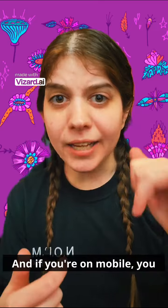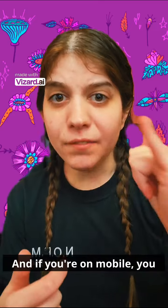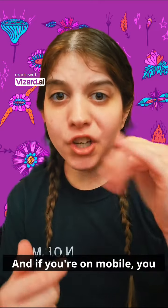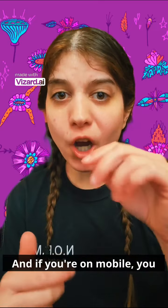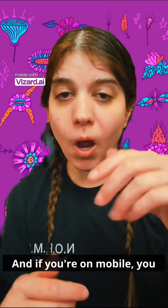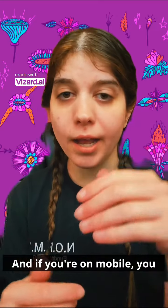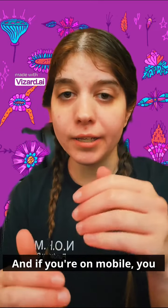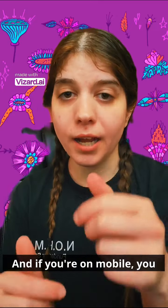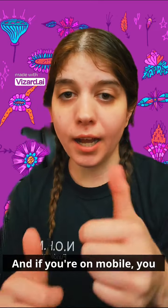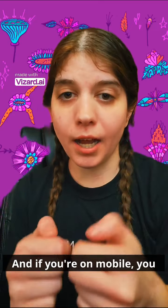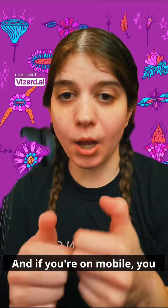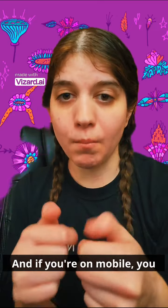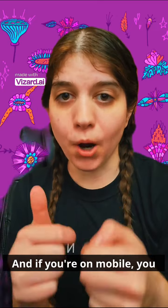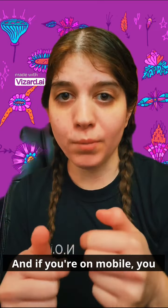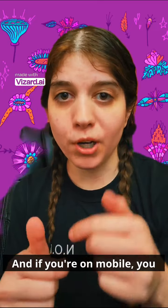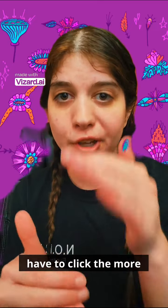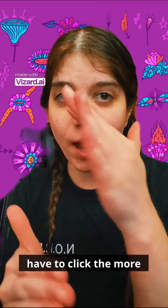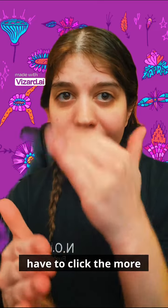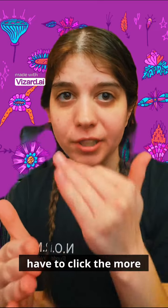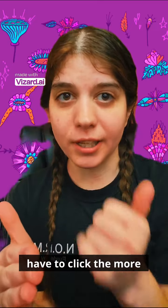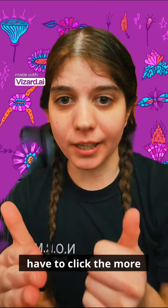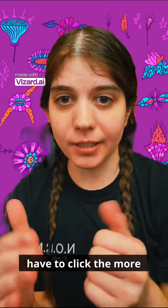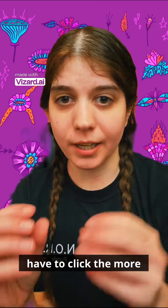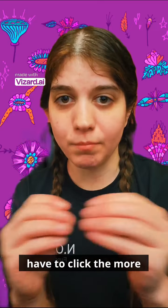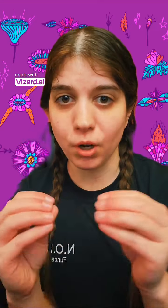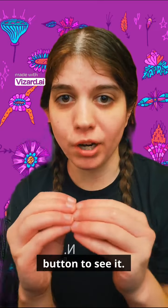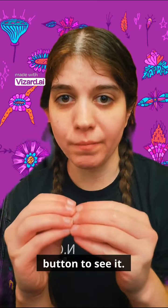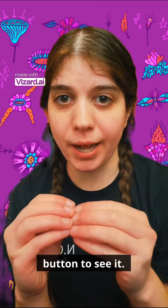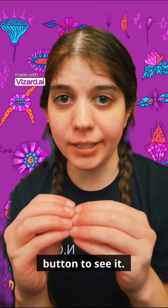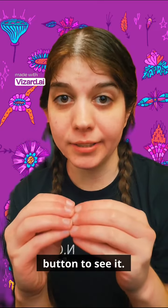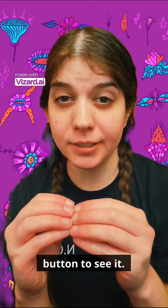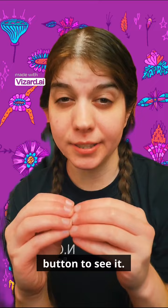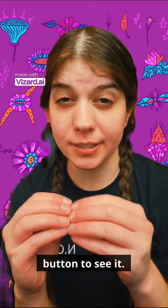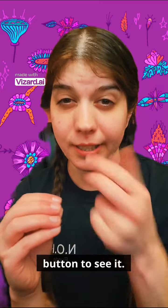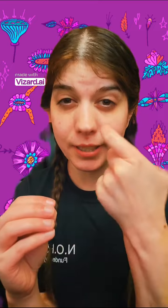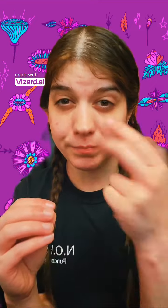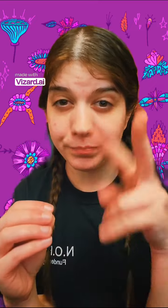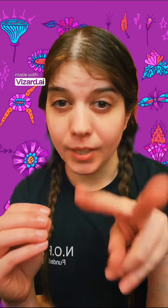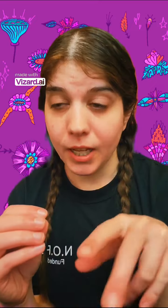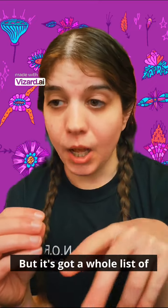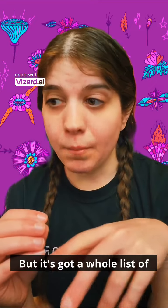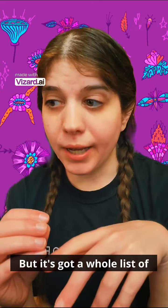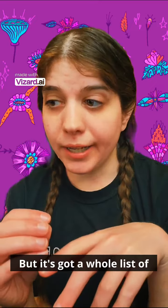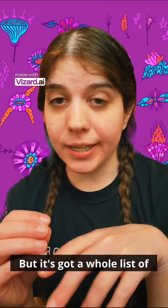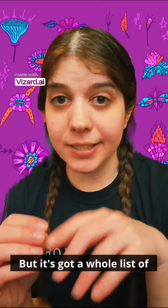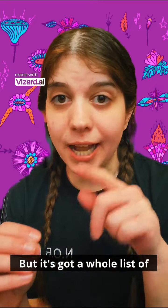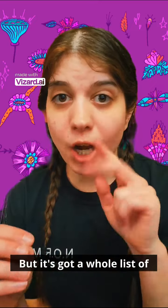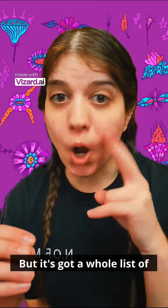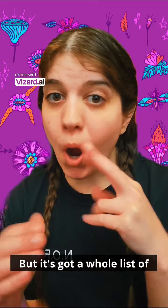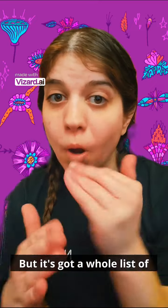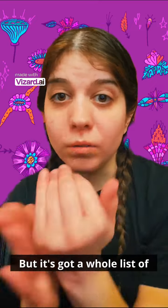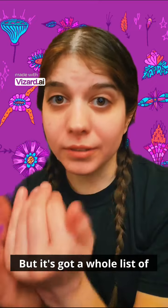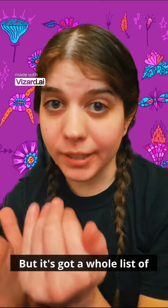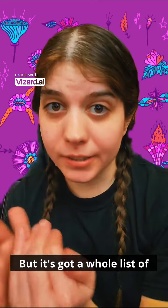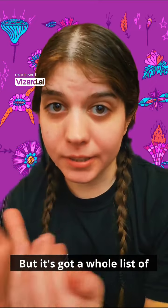you're on mobile, you have to click the more button to see it. But it's got a whole list